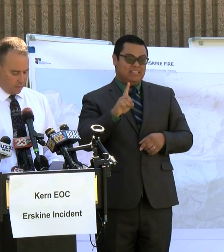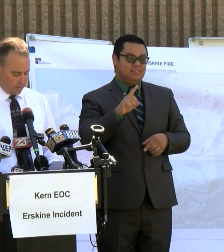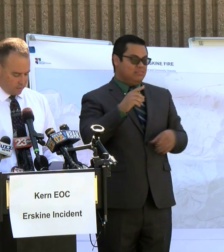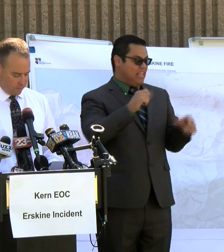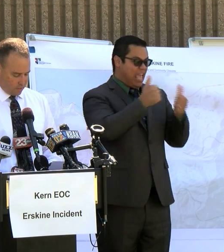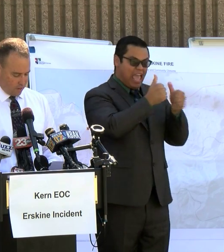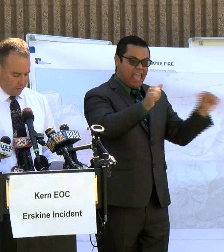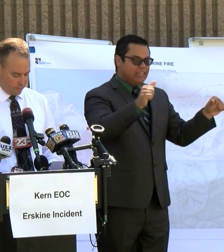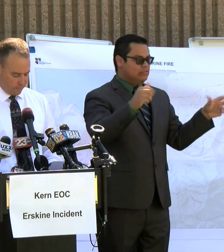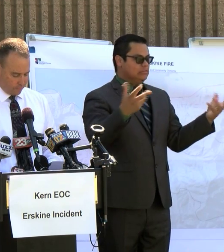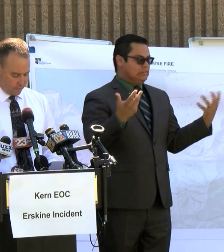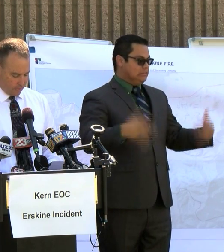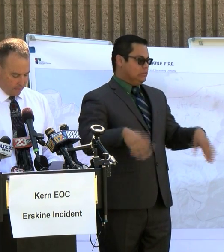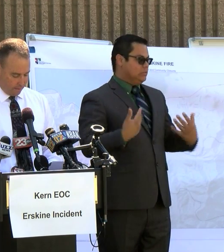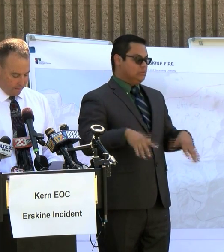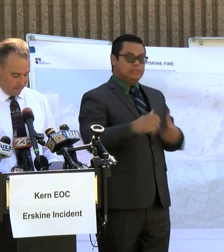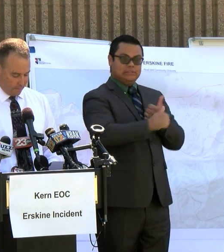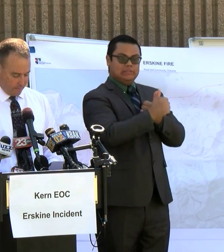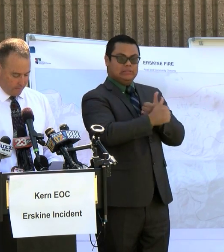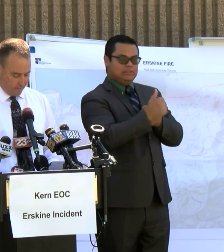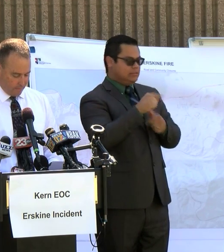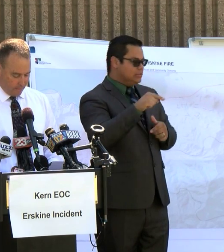to 1978.